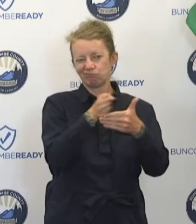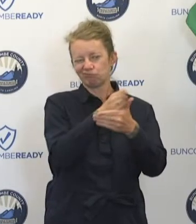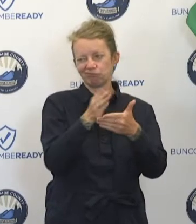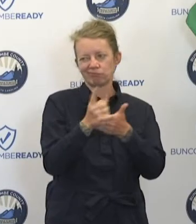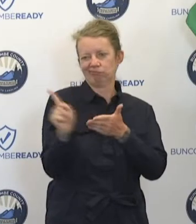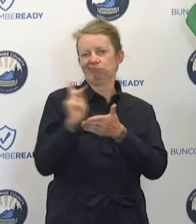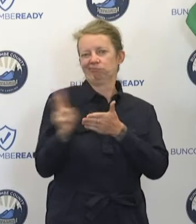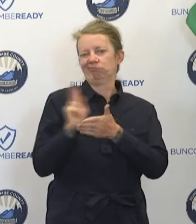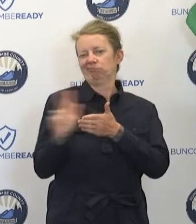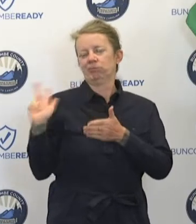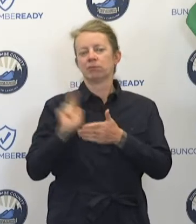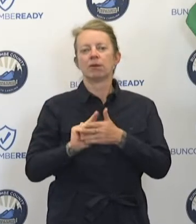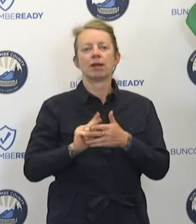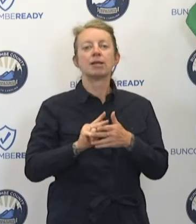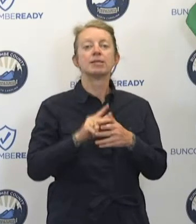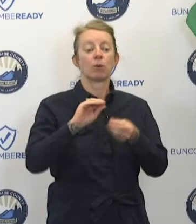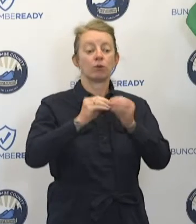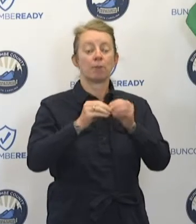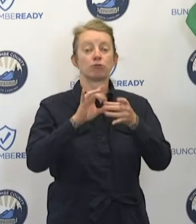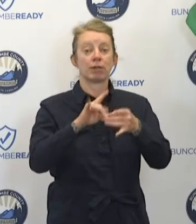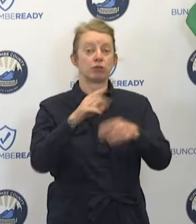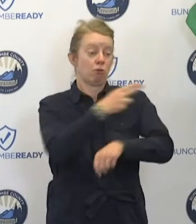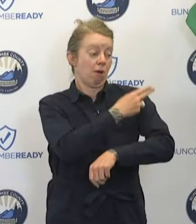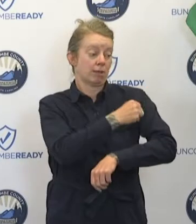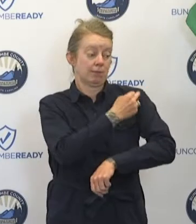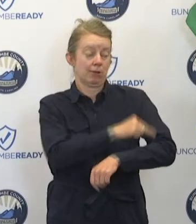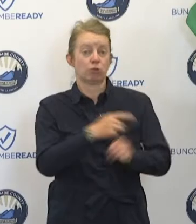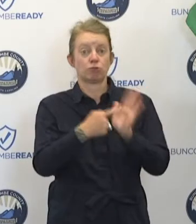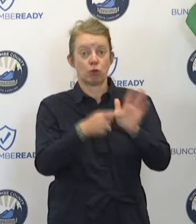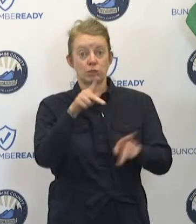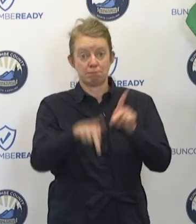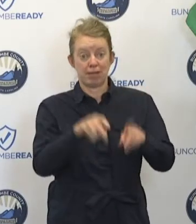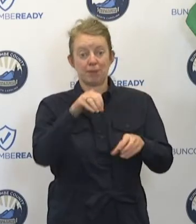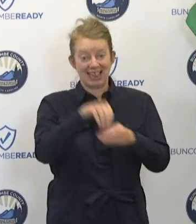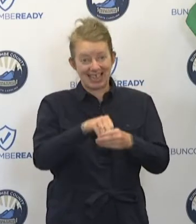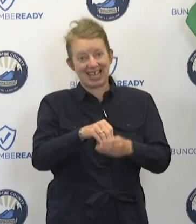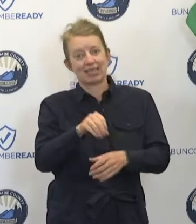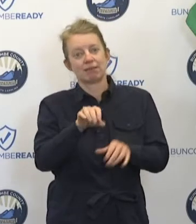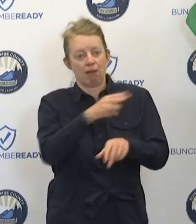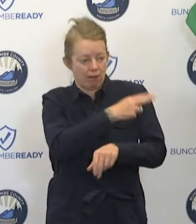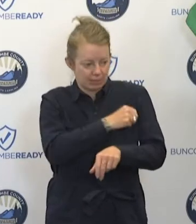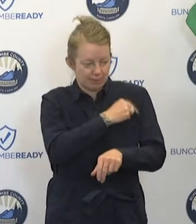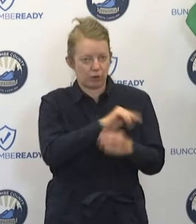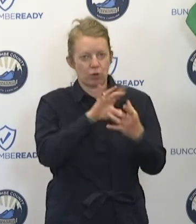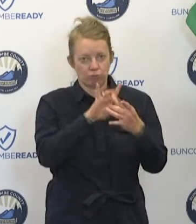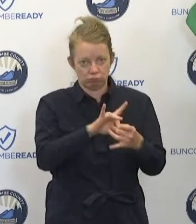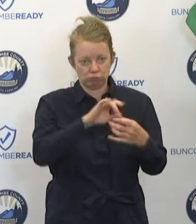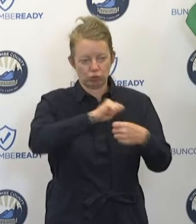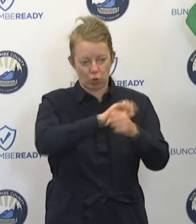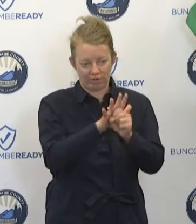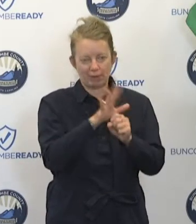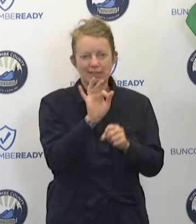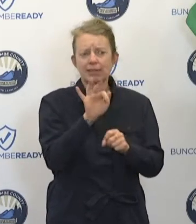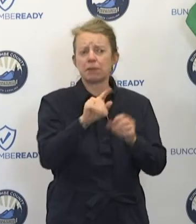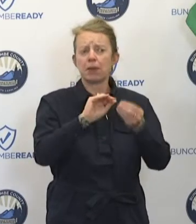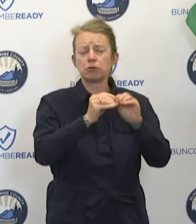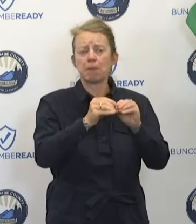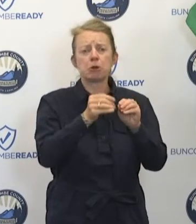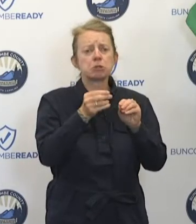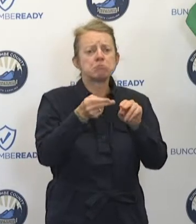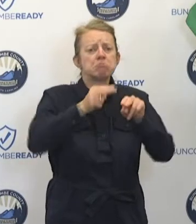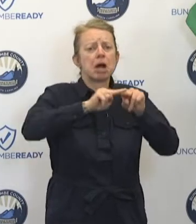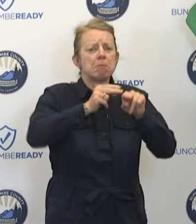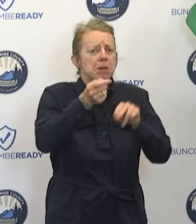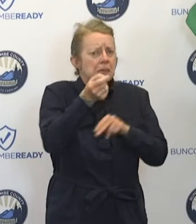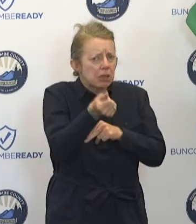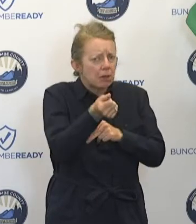Hospital data shows that inpatient beds occupied by individuals with COVID-19 increased slightly during this last week, but